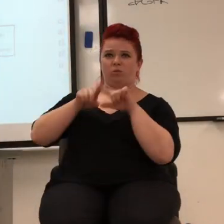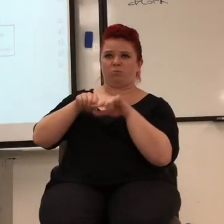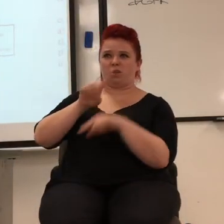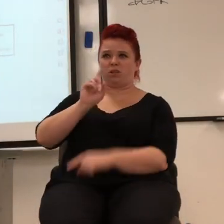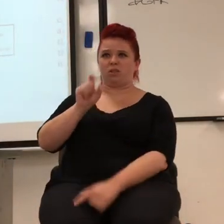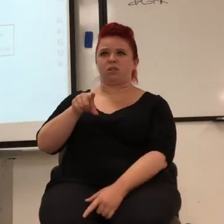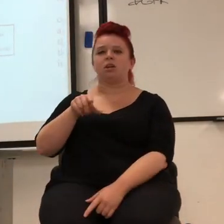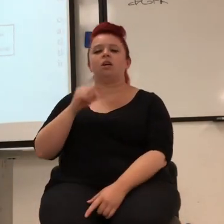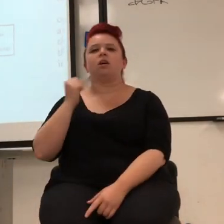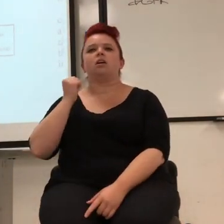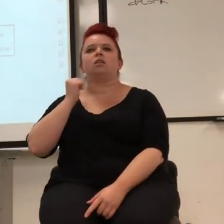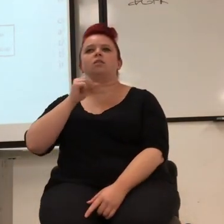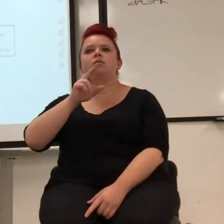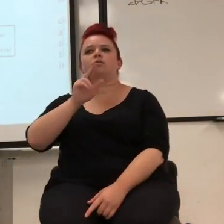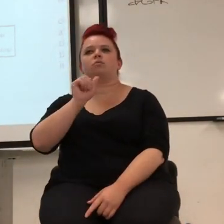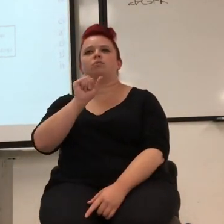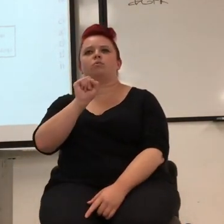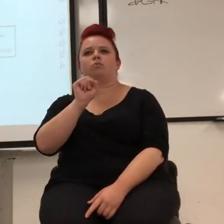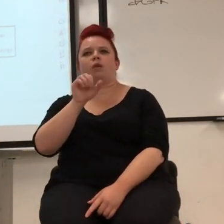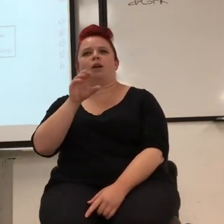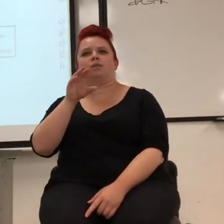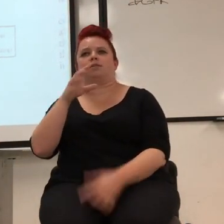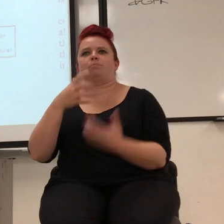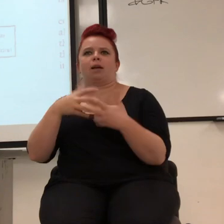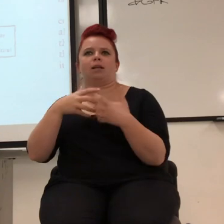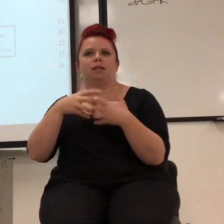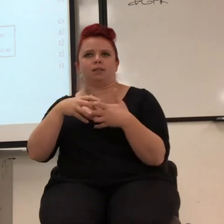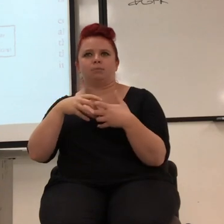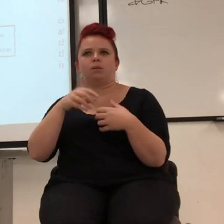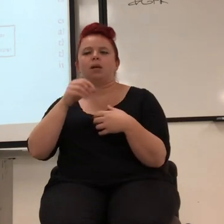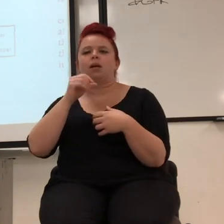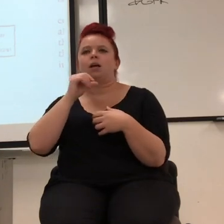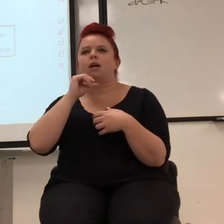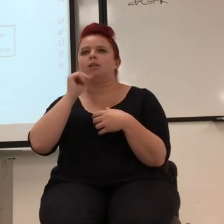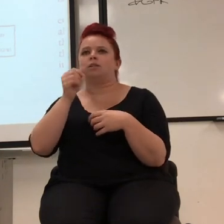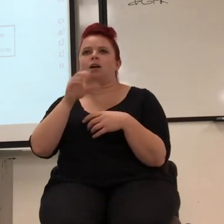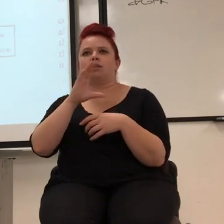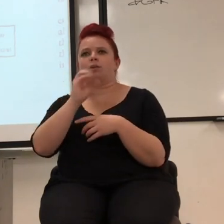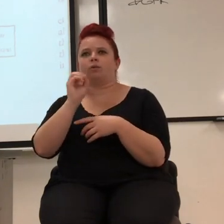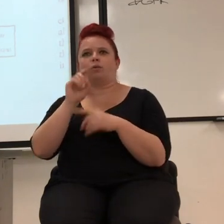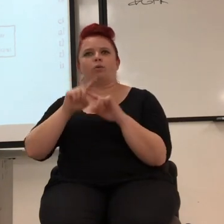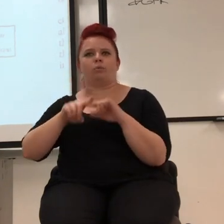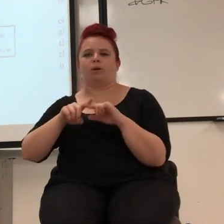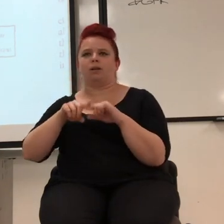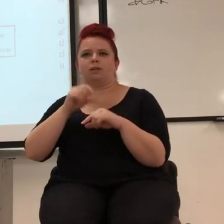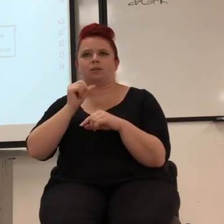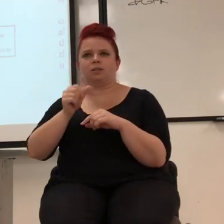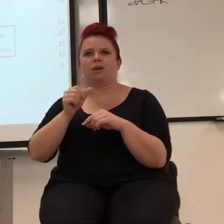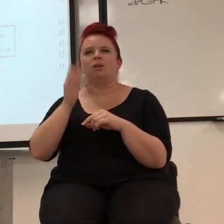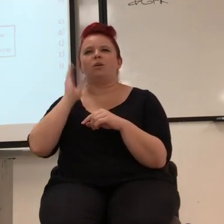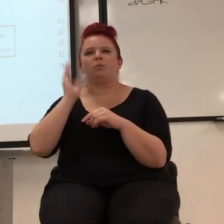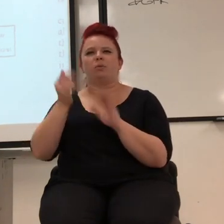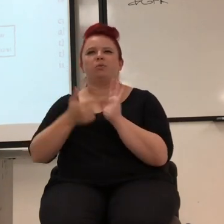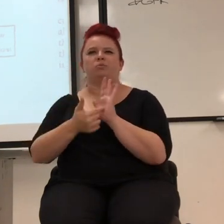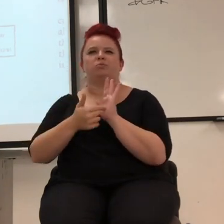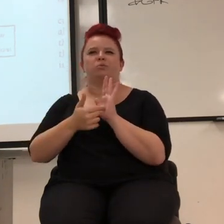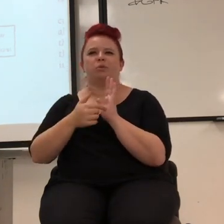this the flow dependent? This is the RAS mechanism. This is the not the flow dependent. Because we're going to do something else here.